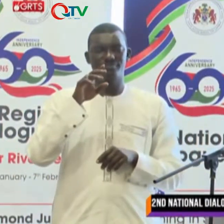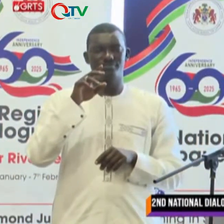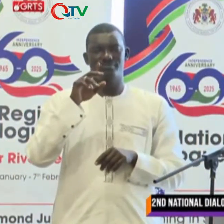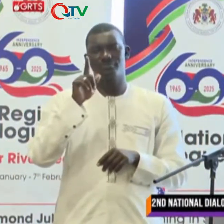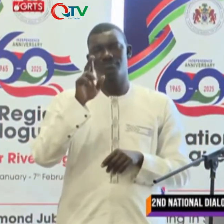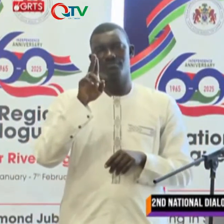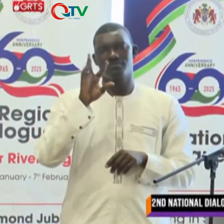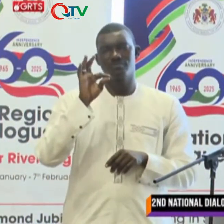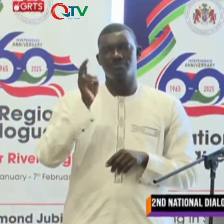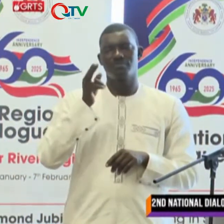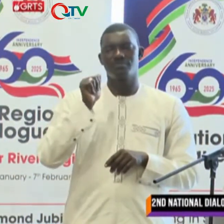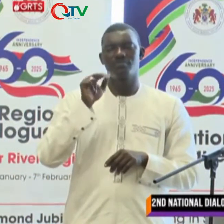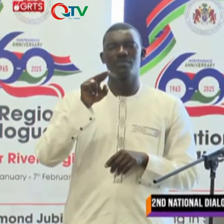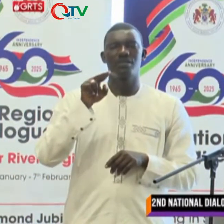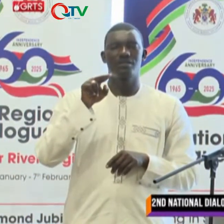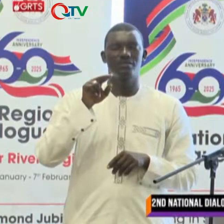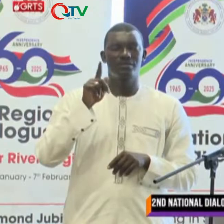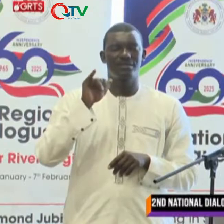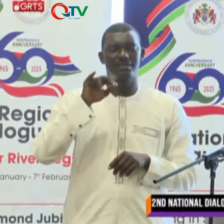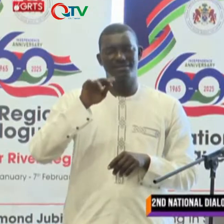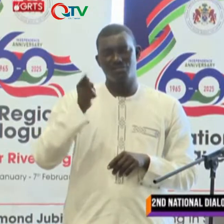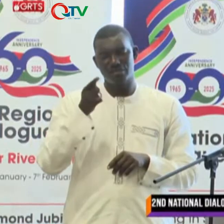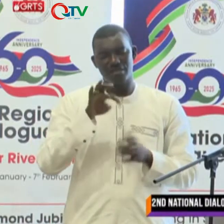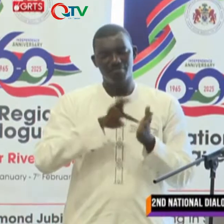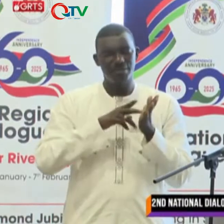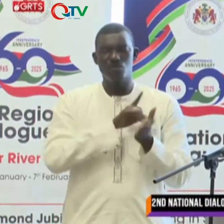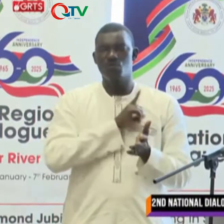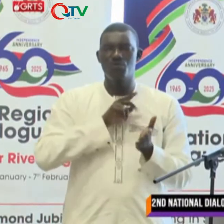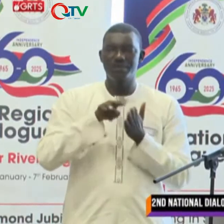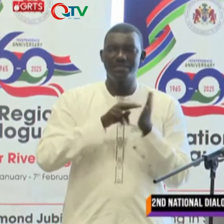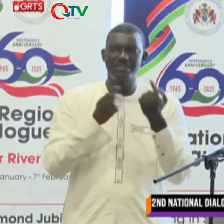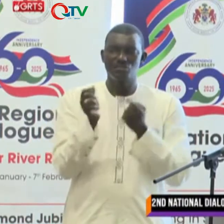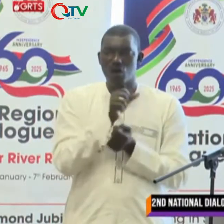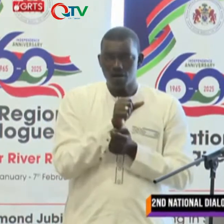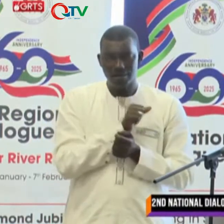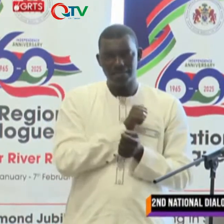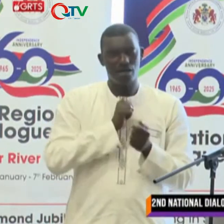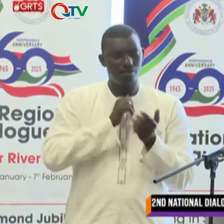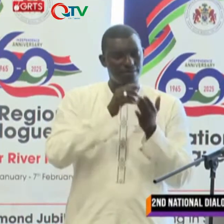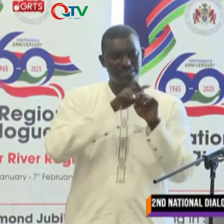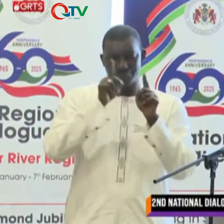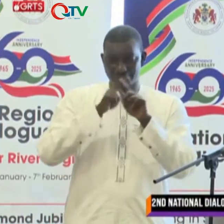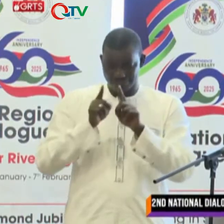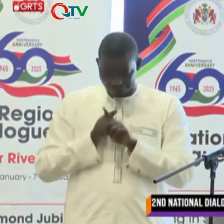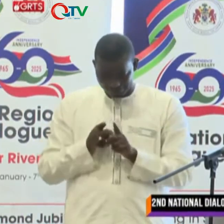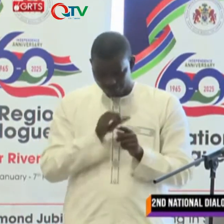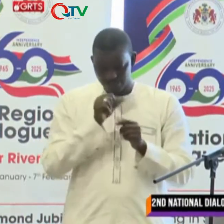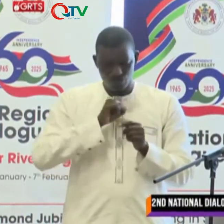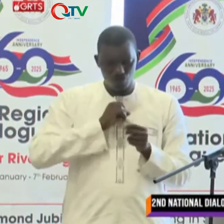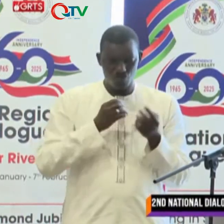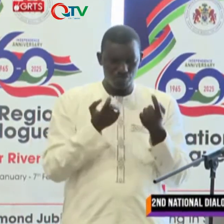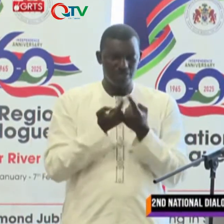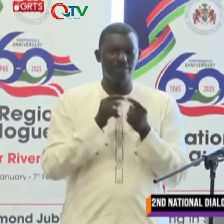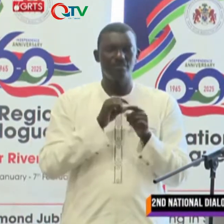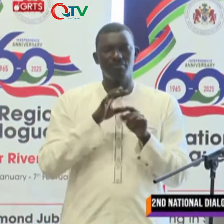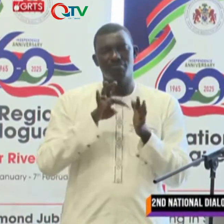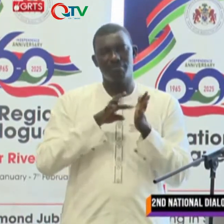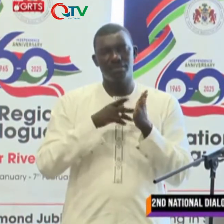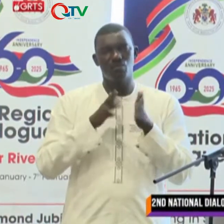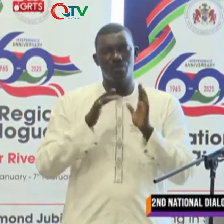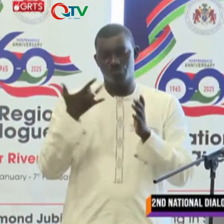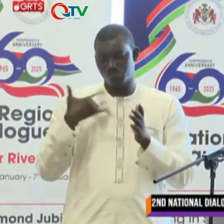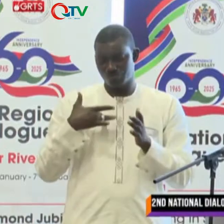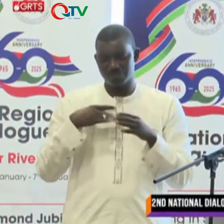door. So it means that we need each other. Our diversity and our pluralism and our commonalities are sources of inspiration for us to